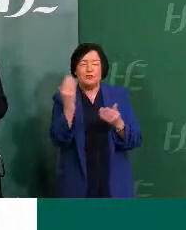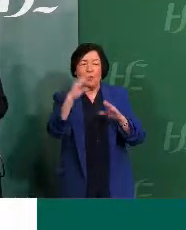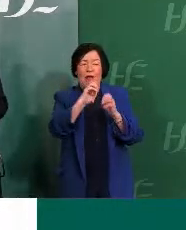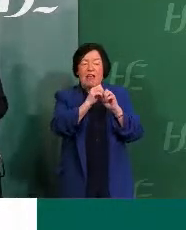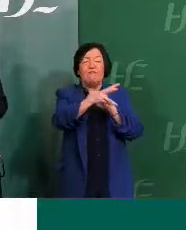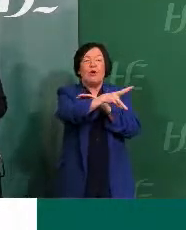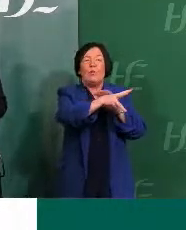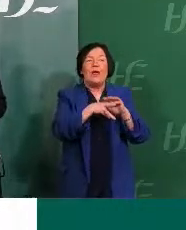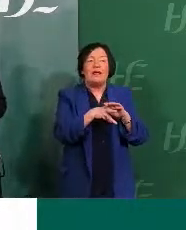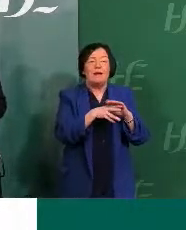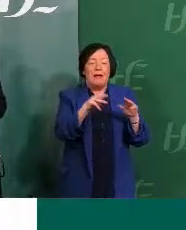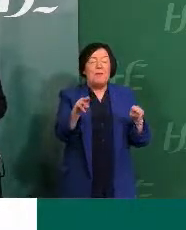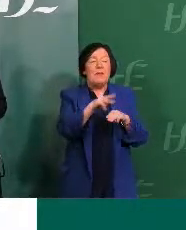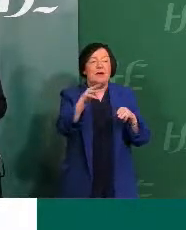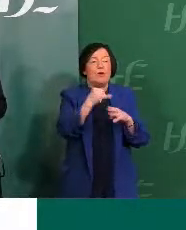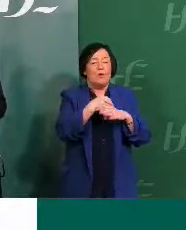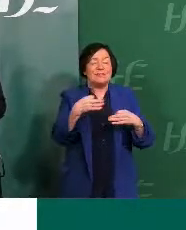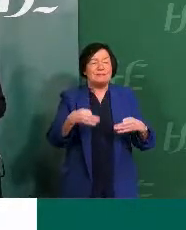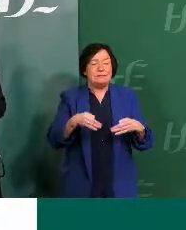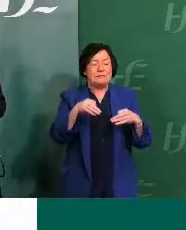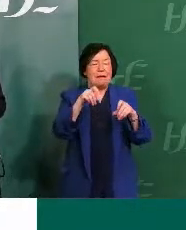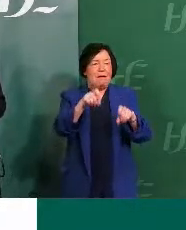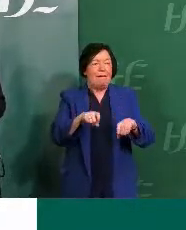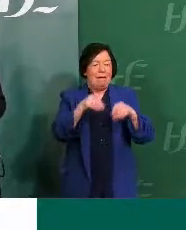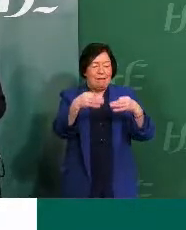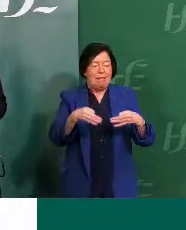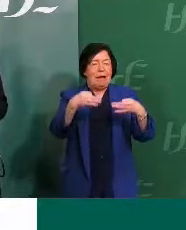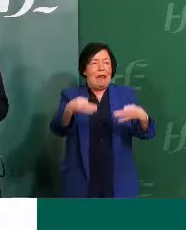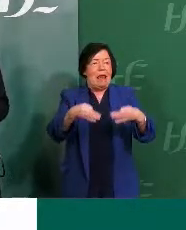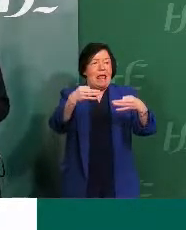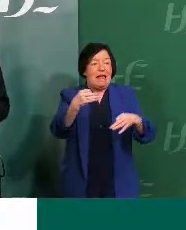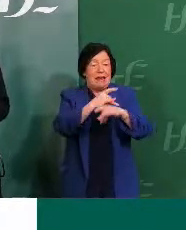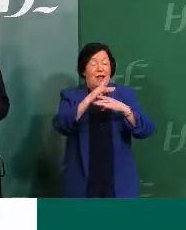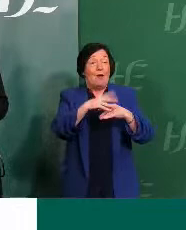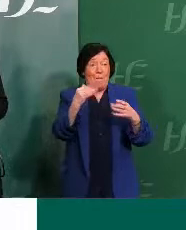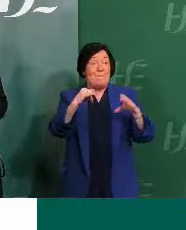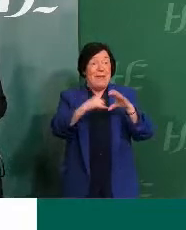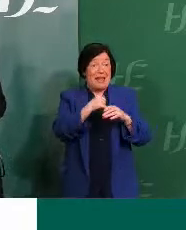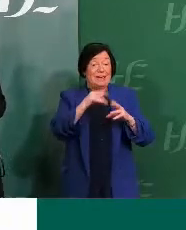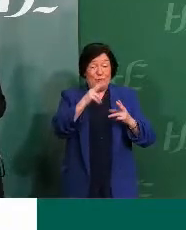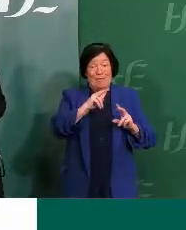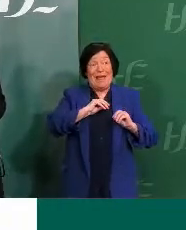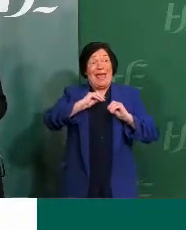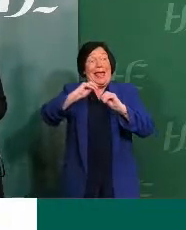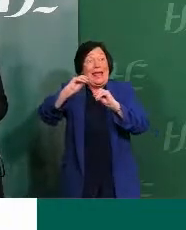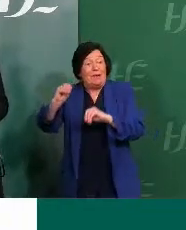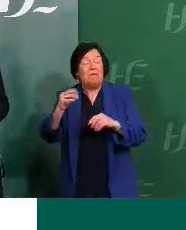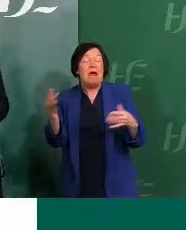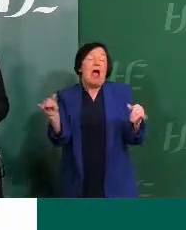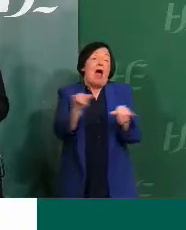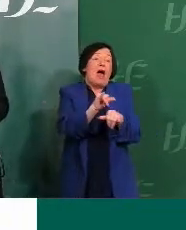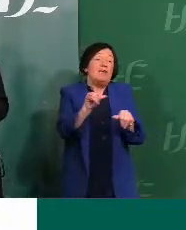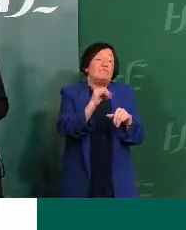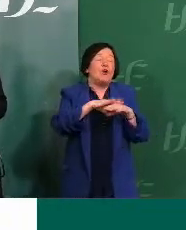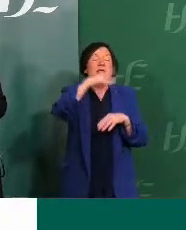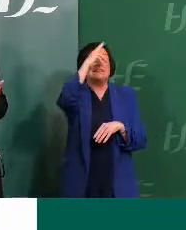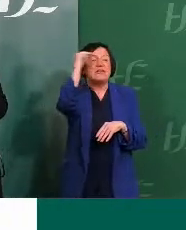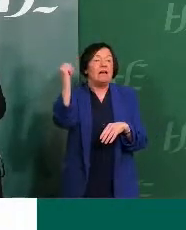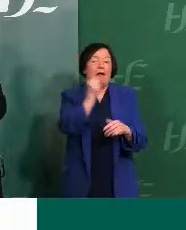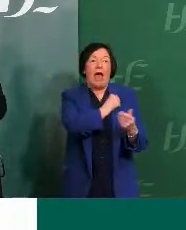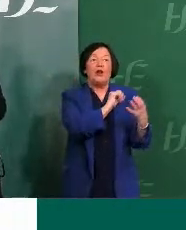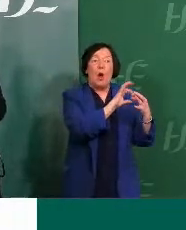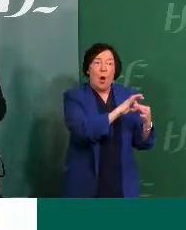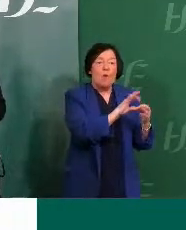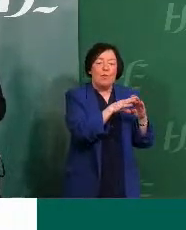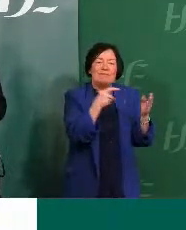week in terms of people who are delayed in hospital who are medically fit to be somewhere else. So they could either be, for example, at home